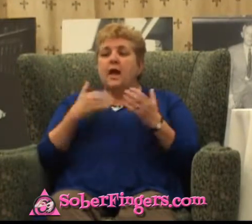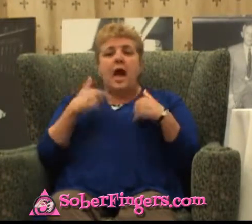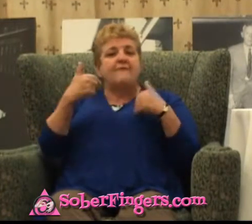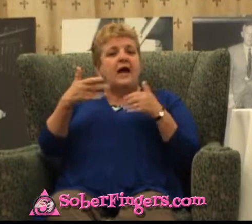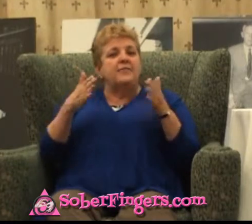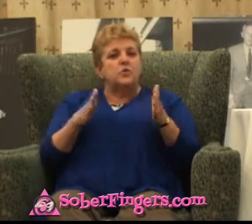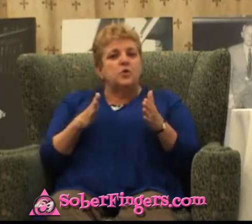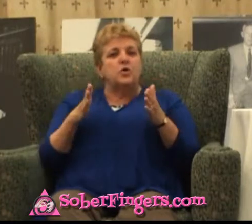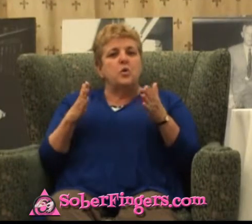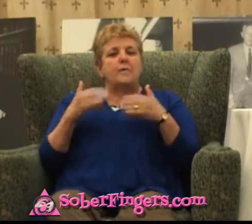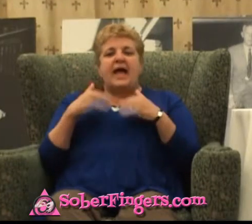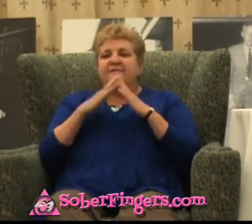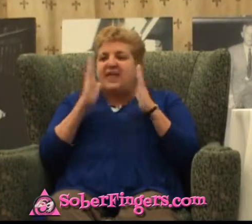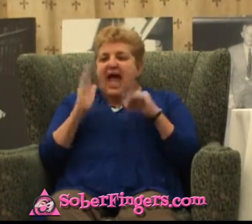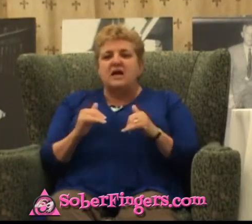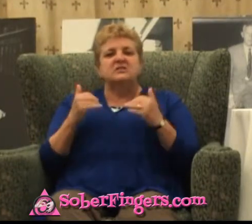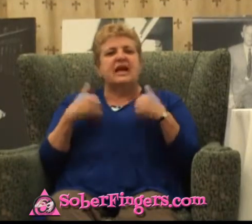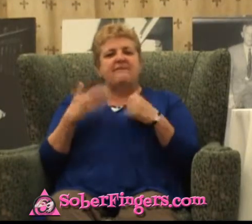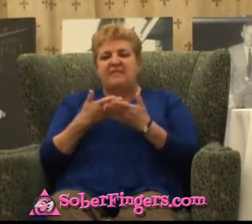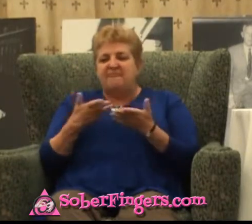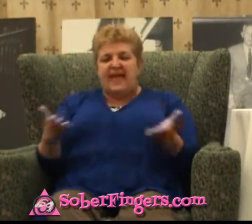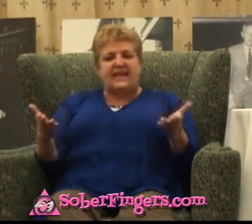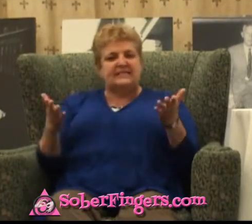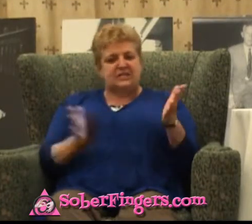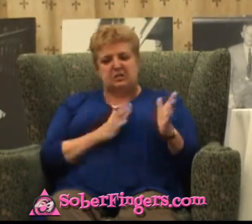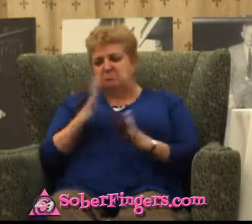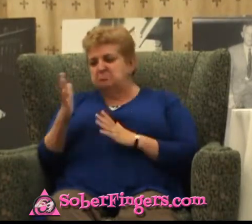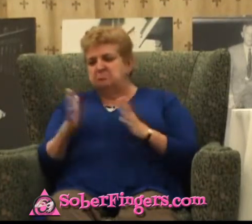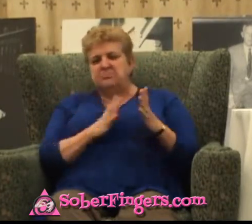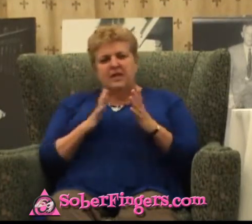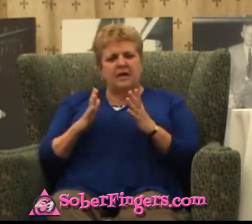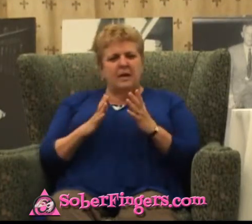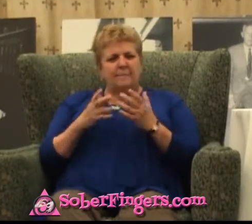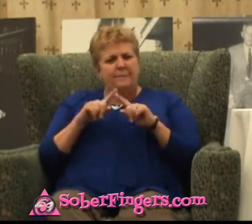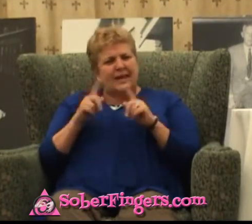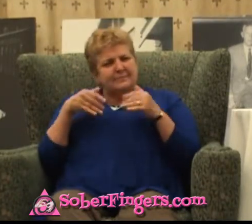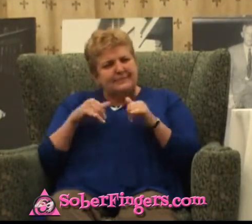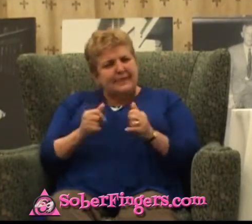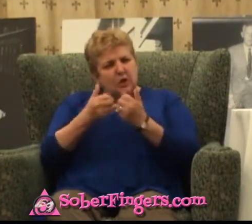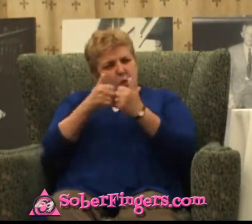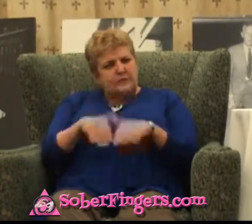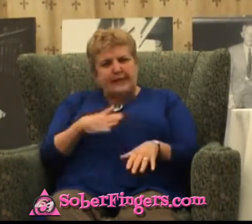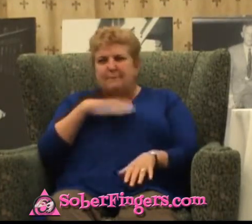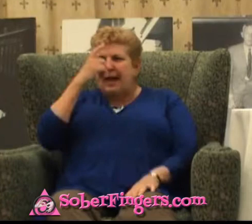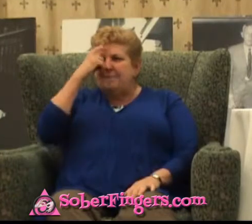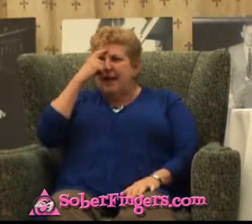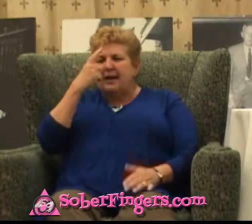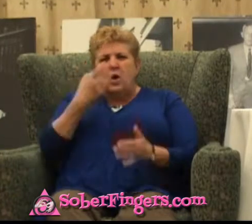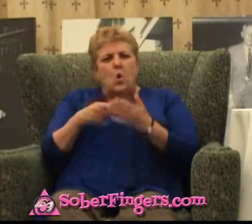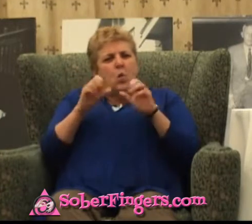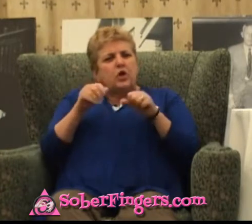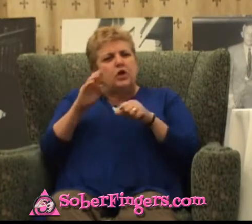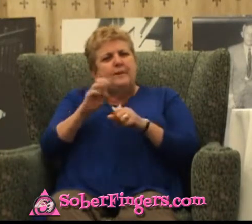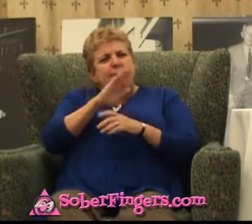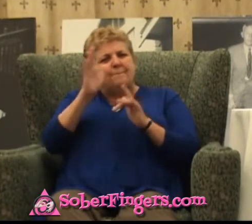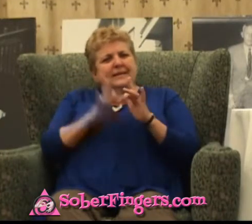stuff, and I'm still losing my mind. What could possibly be missing? I have absolutely no concept I am dying of untreated